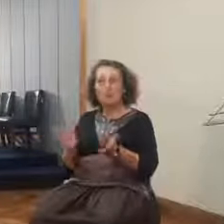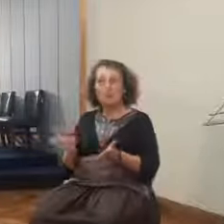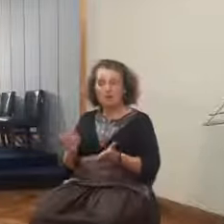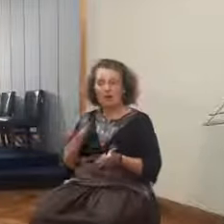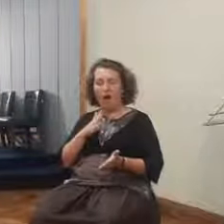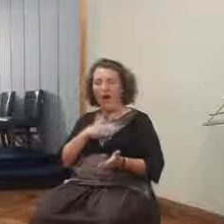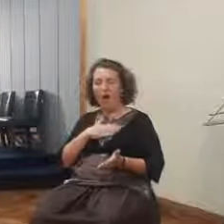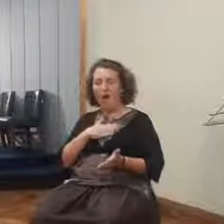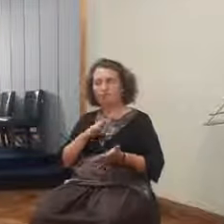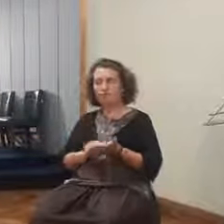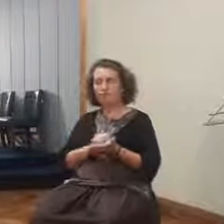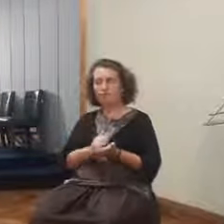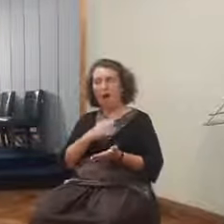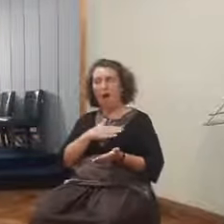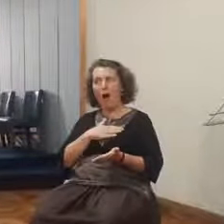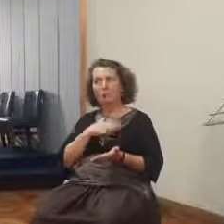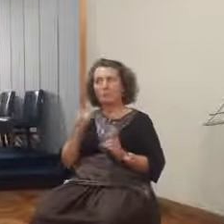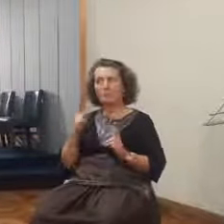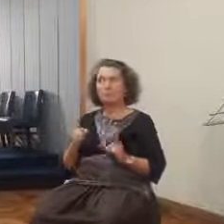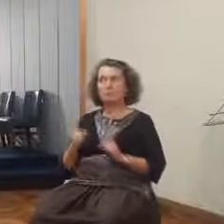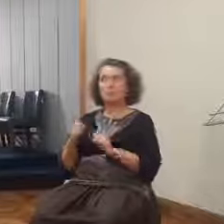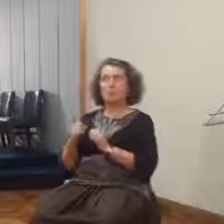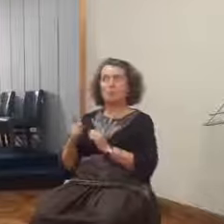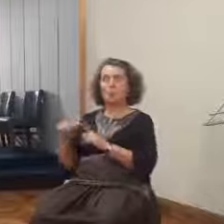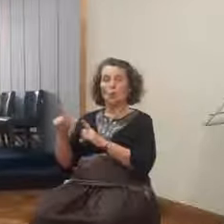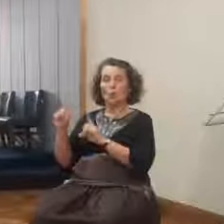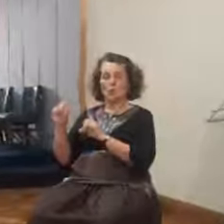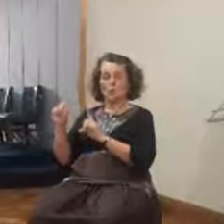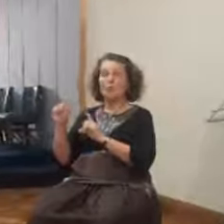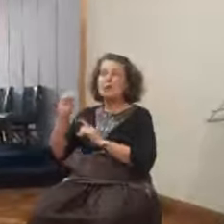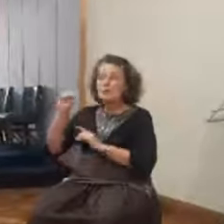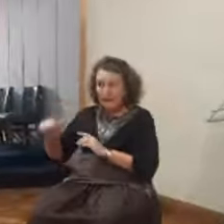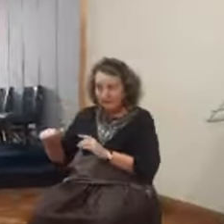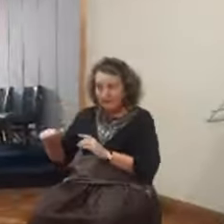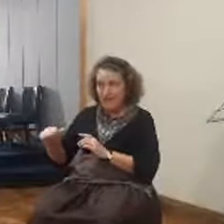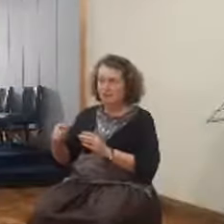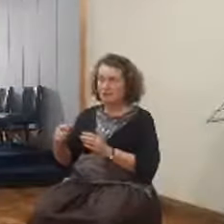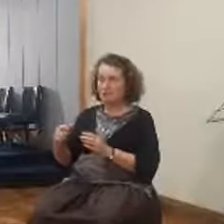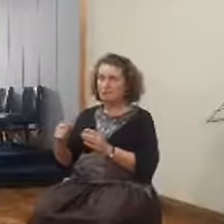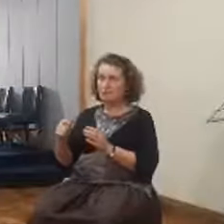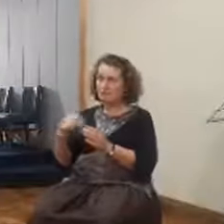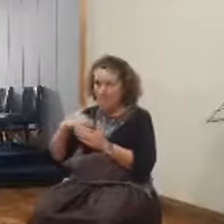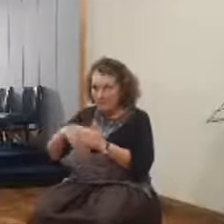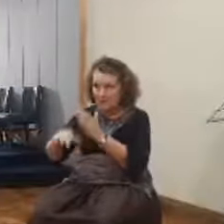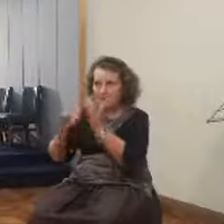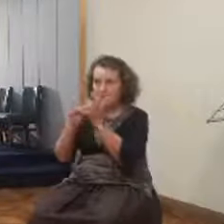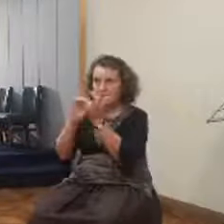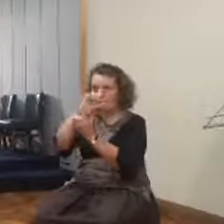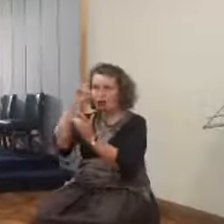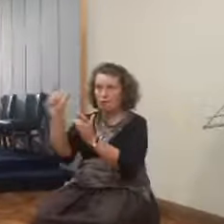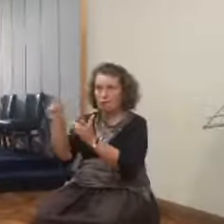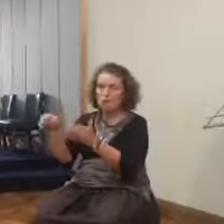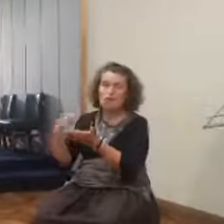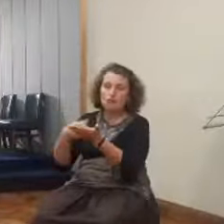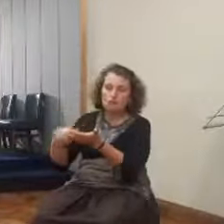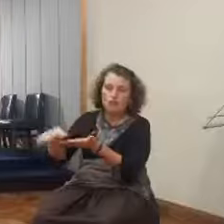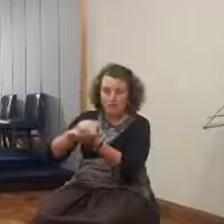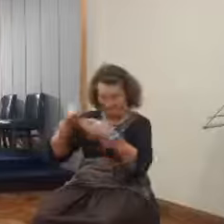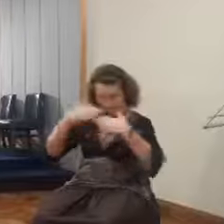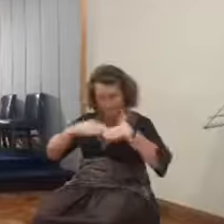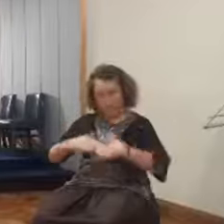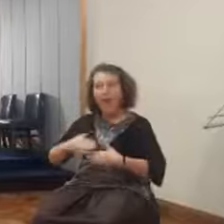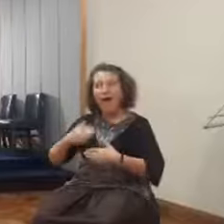we walk before the Lord. Yes, we are declared righteous in Christ, and we praise God for that. That's the first